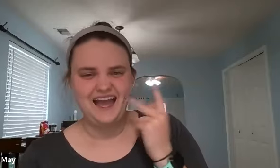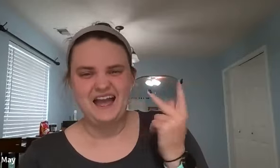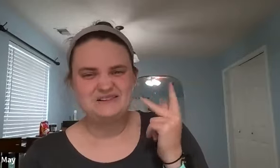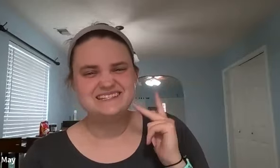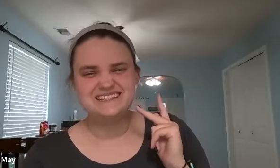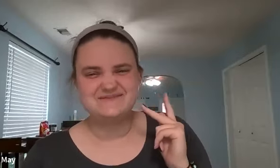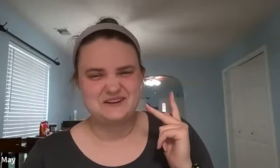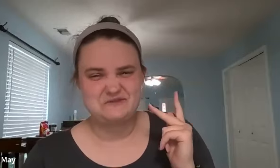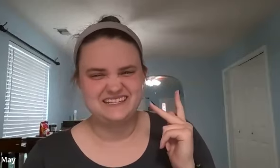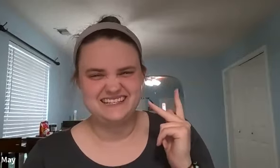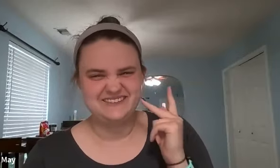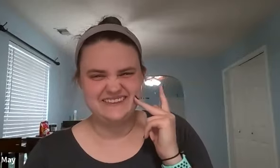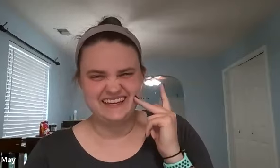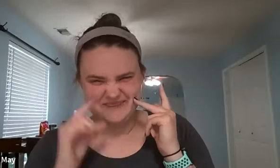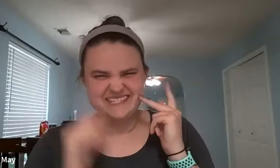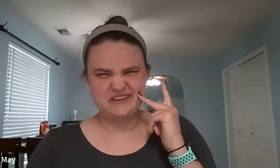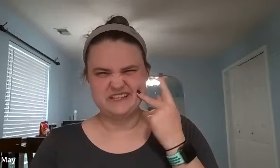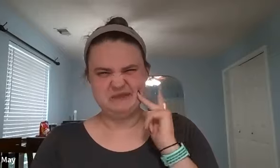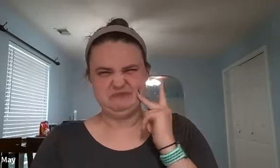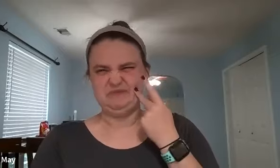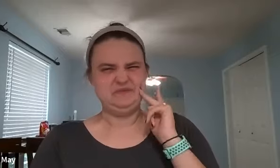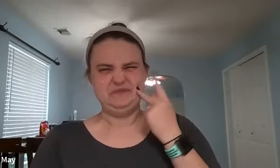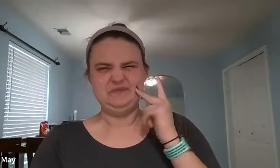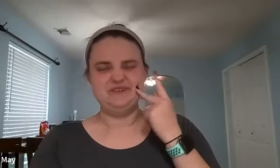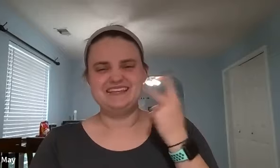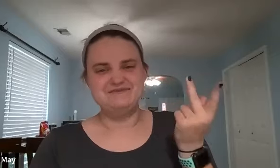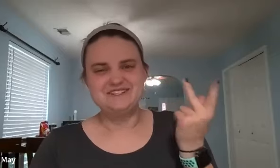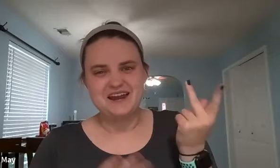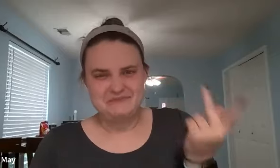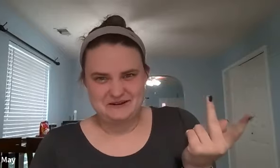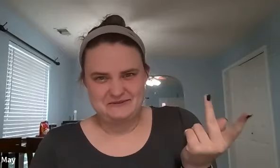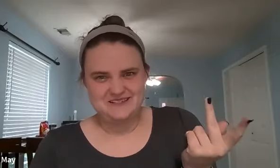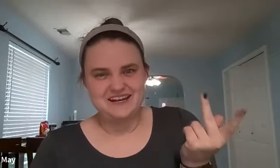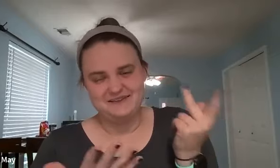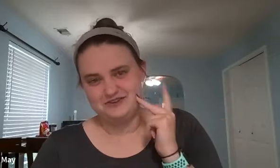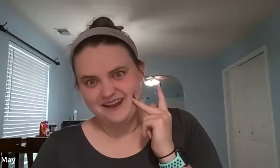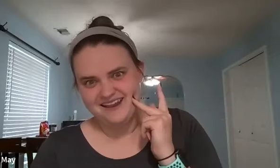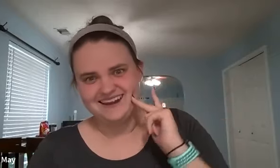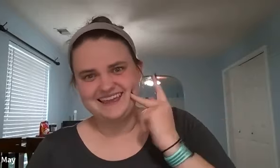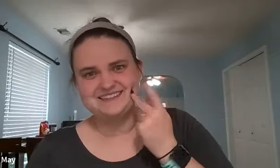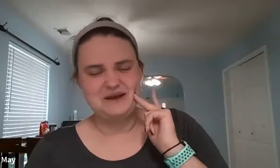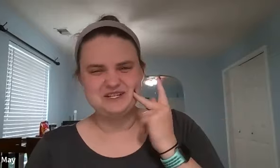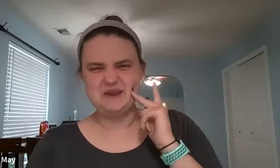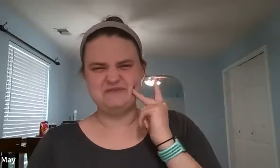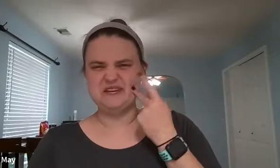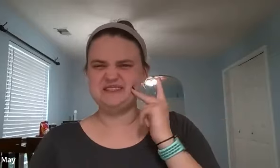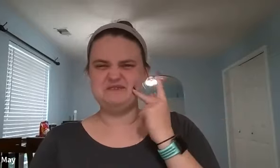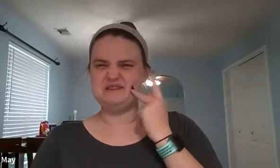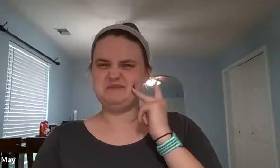I always tend to make a really a big stink face, like, because I'm just not a pickle person. I've tried. And so I just make a face every time I'm talking